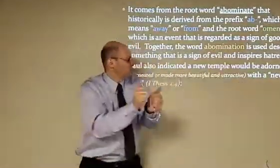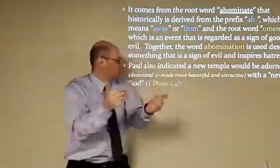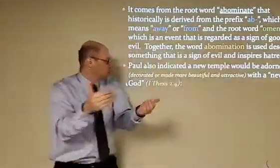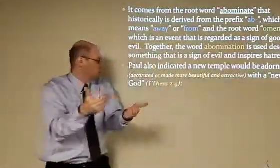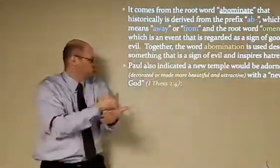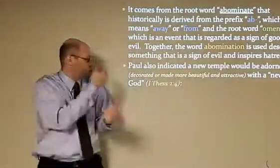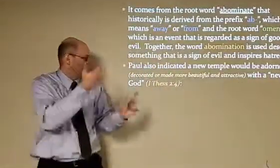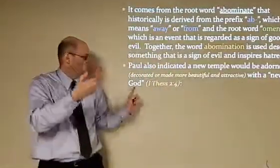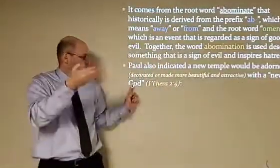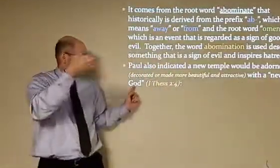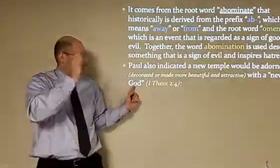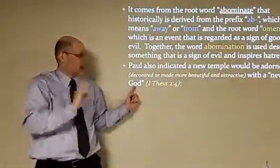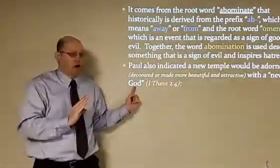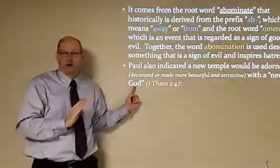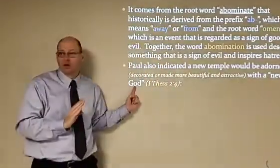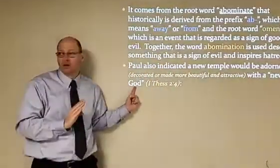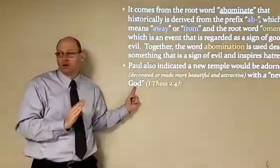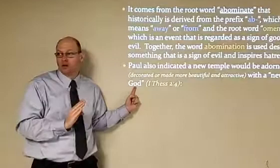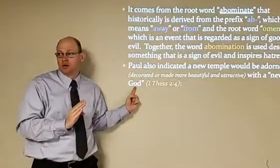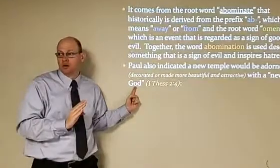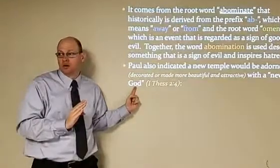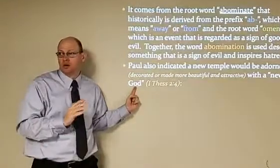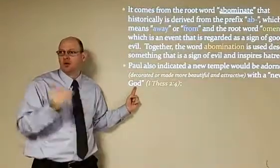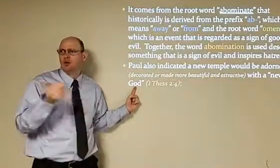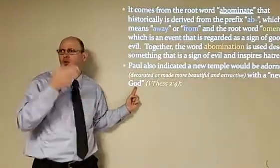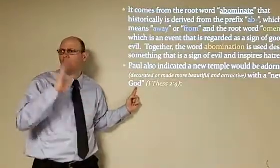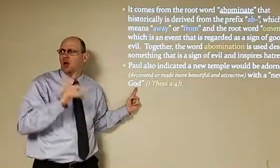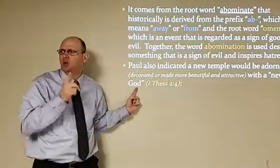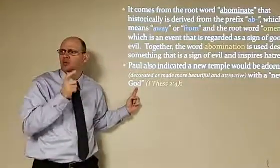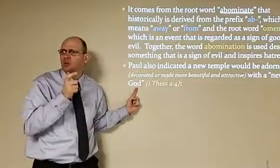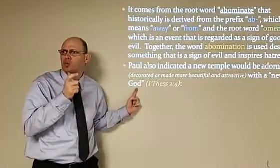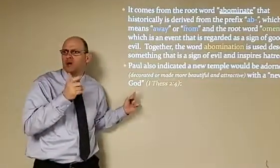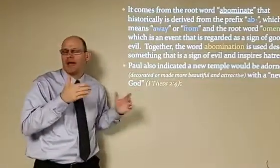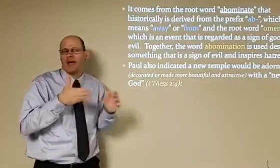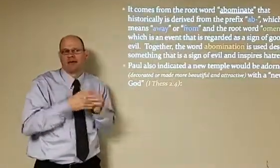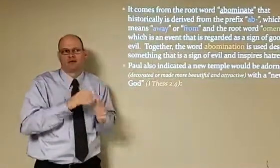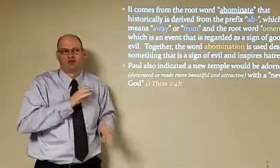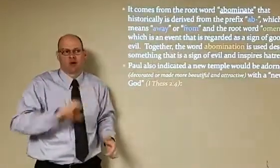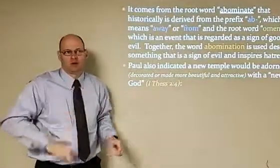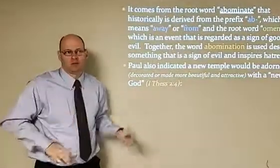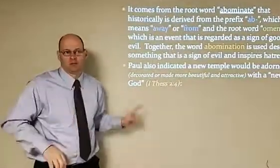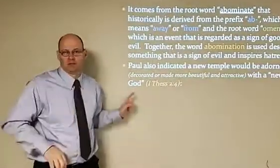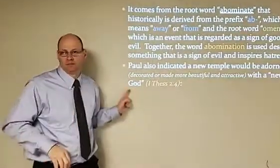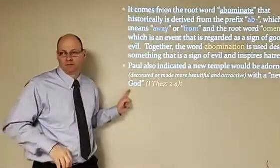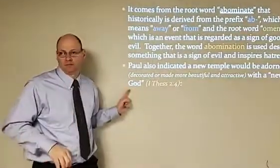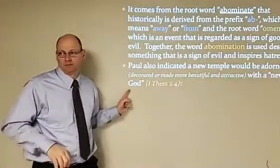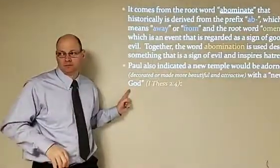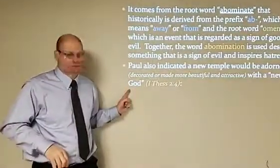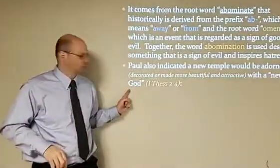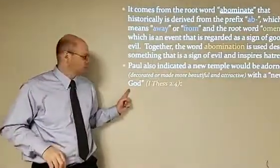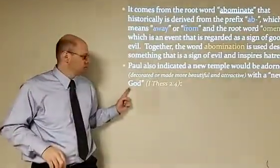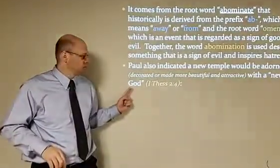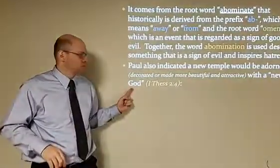It's decoration. With a new God. So adorned, it would be, made attractive, made beautiful,